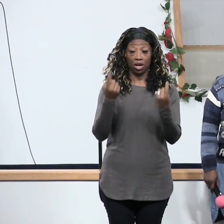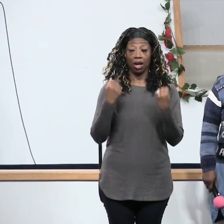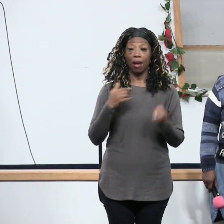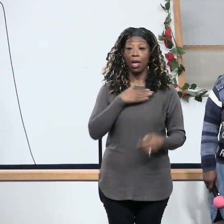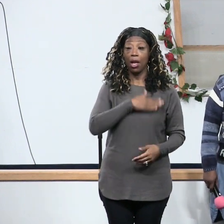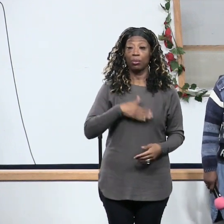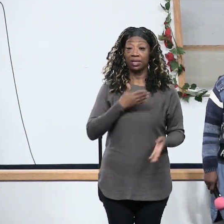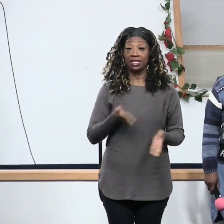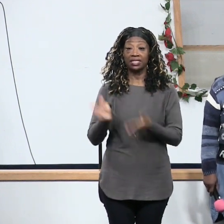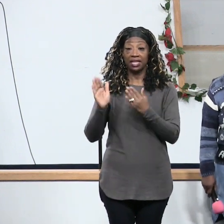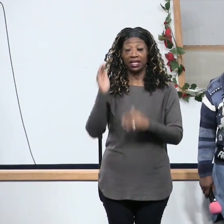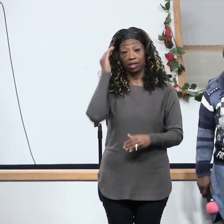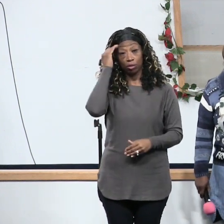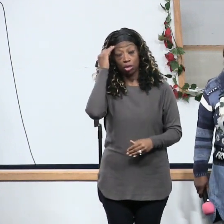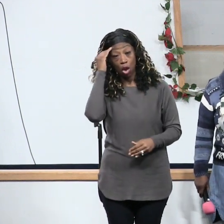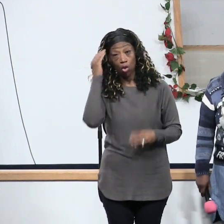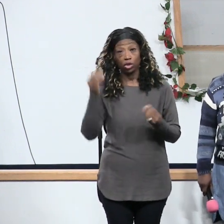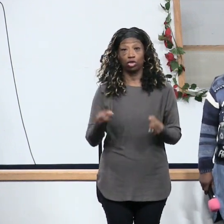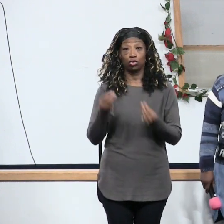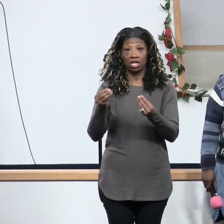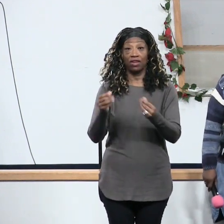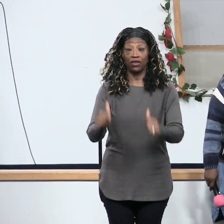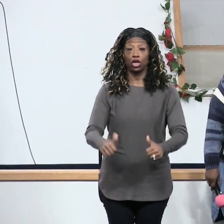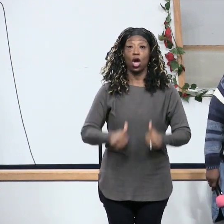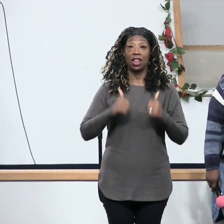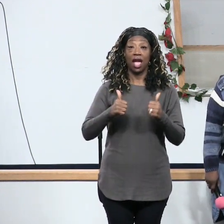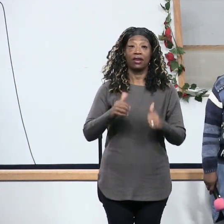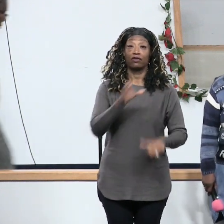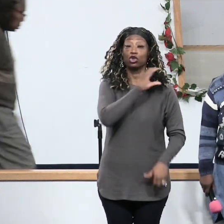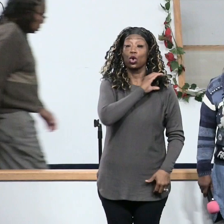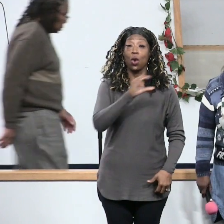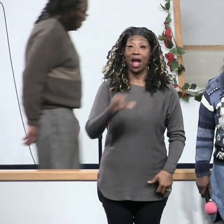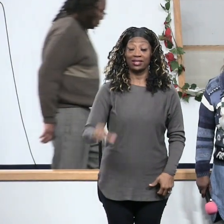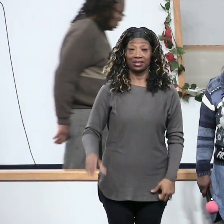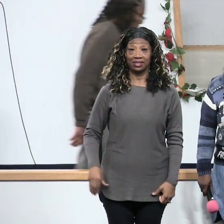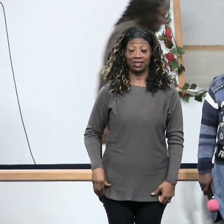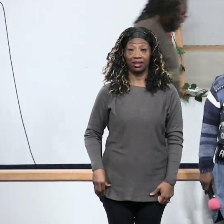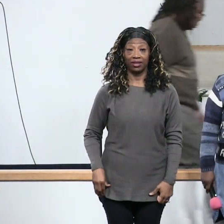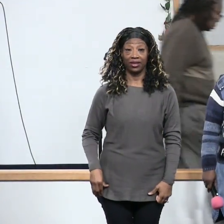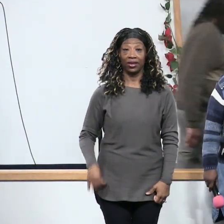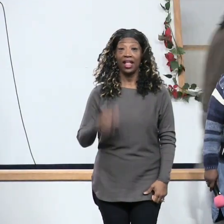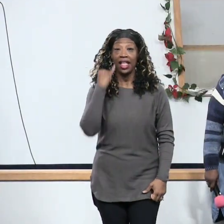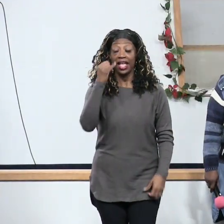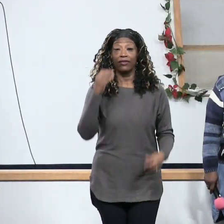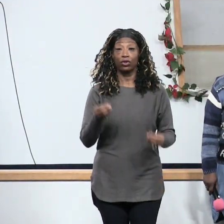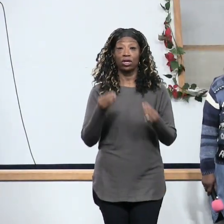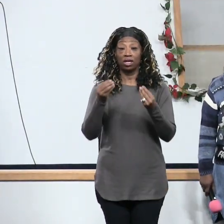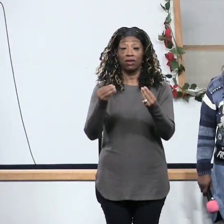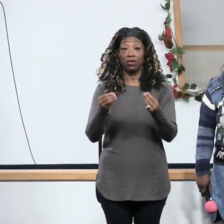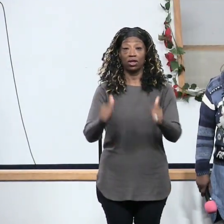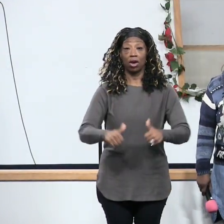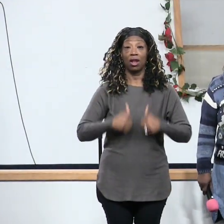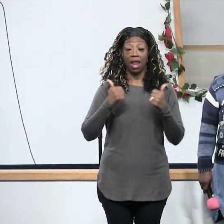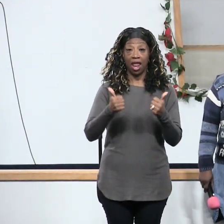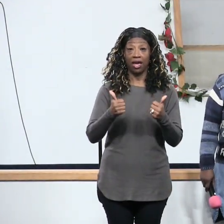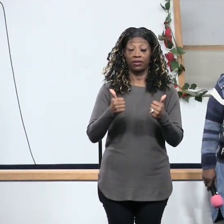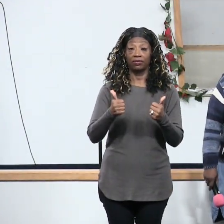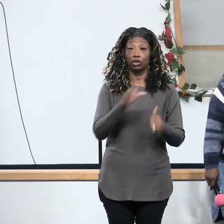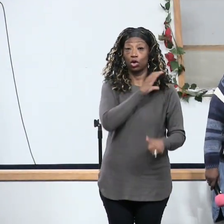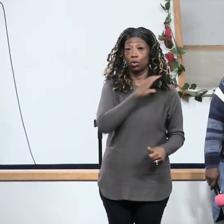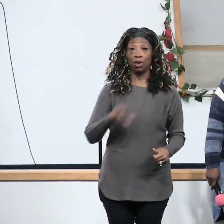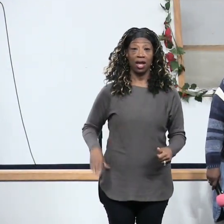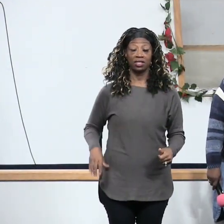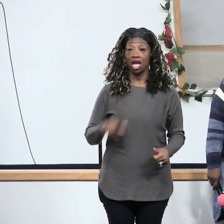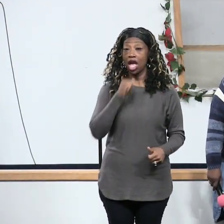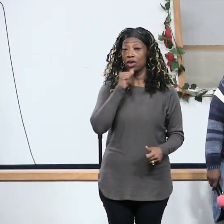Please let them know you've given your life to Christ. If you're already giving your life to the Lord, but you're not a part of a local church